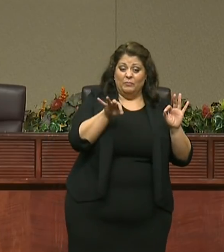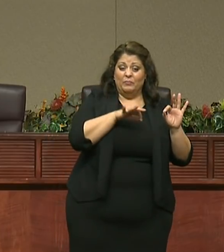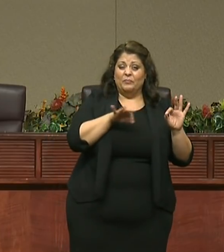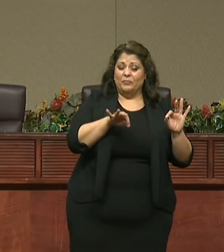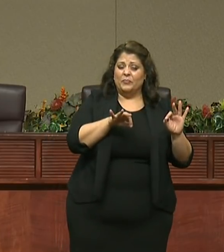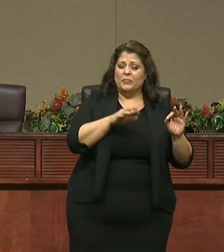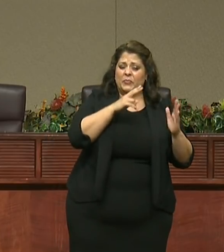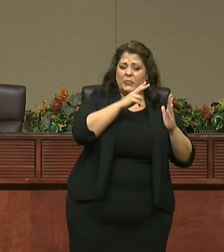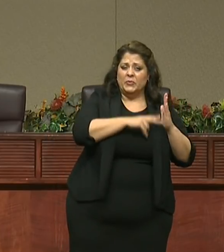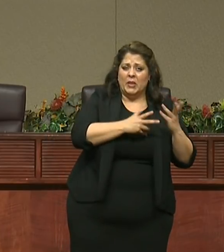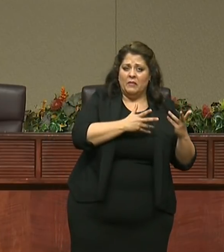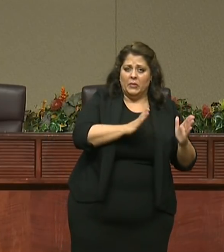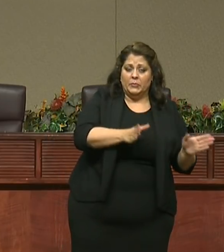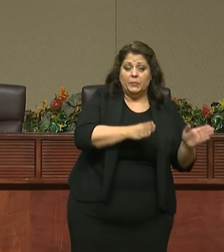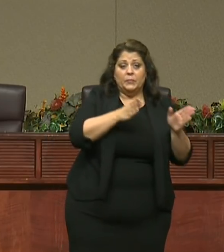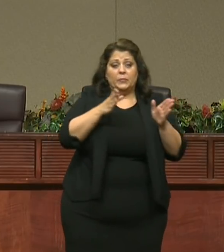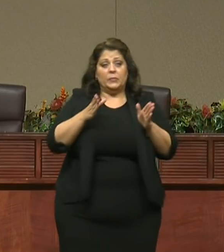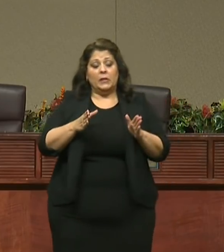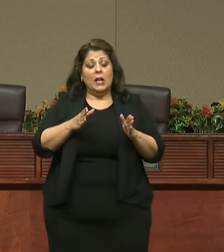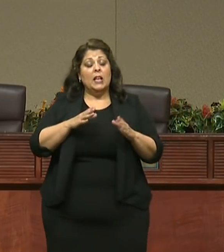mayor mentioned that we have reached